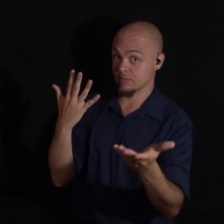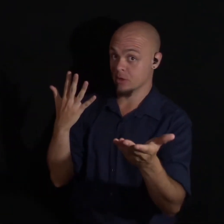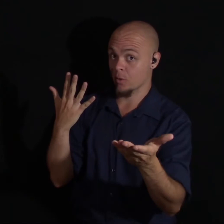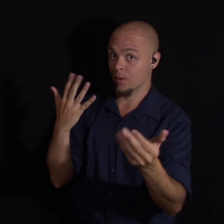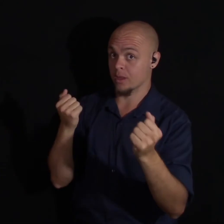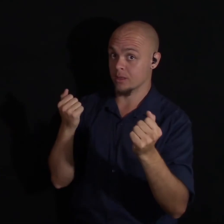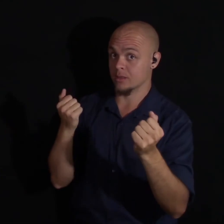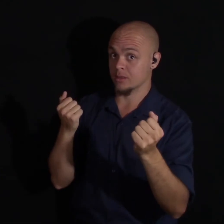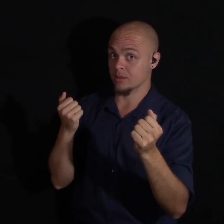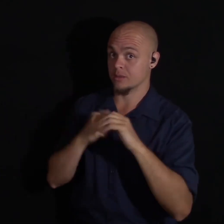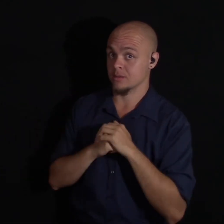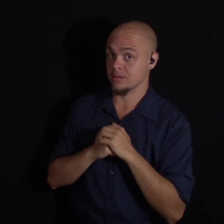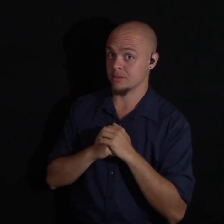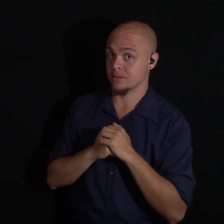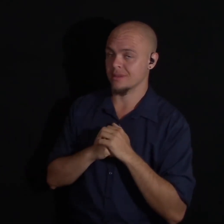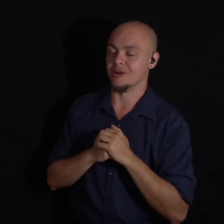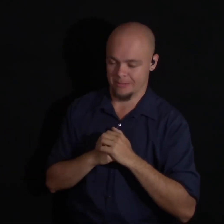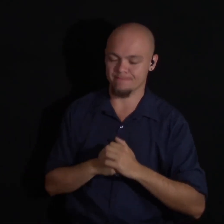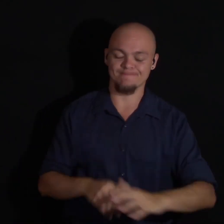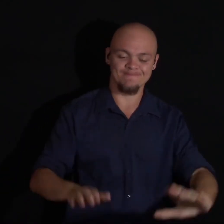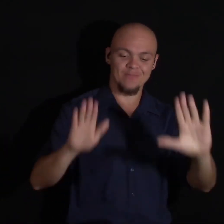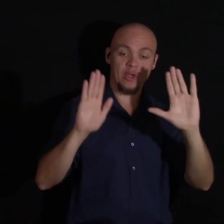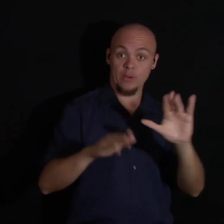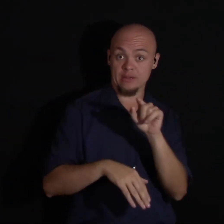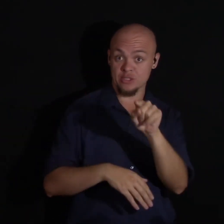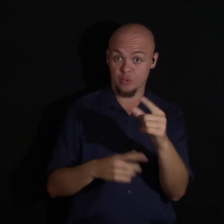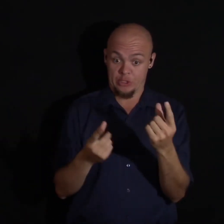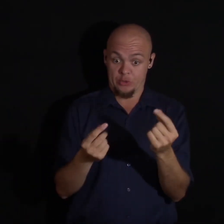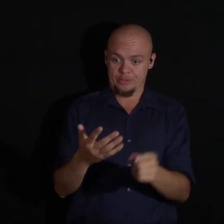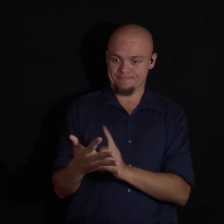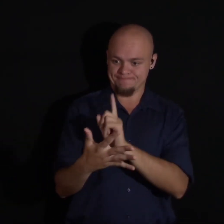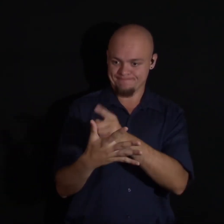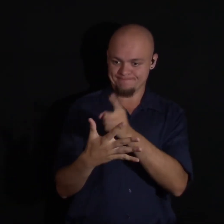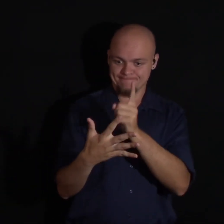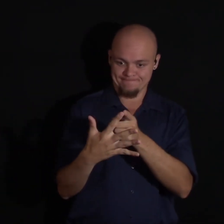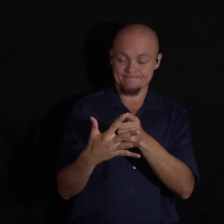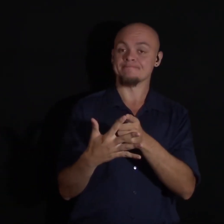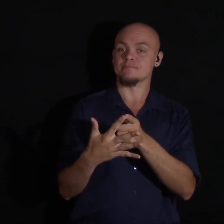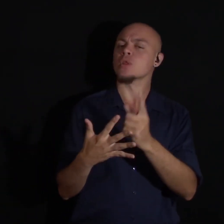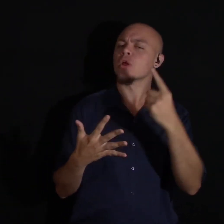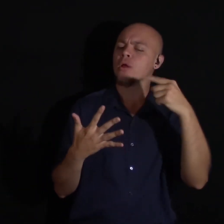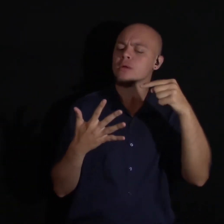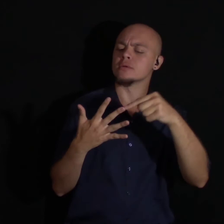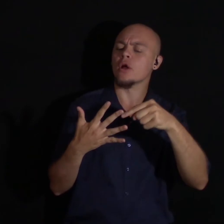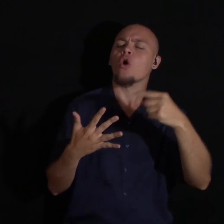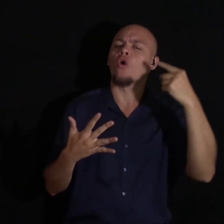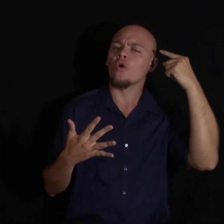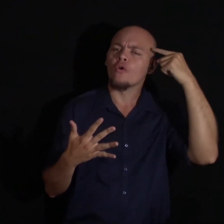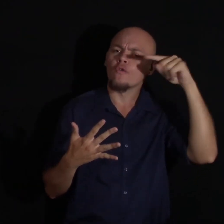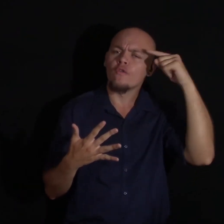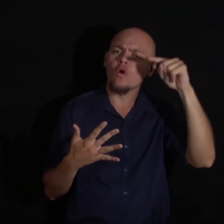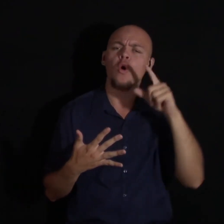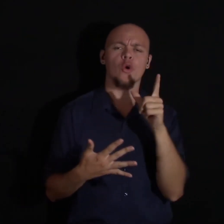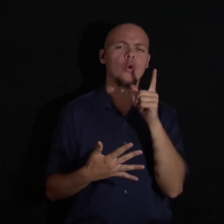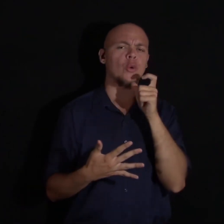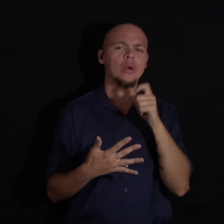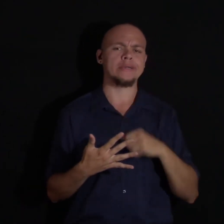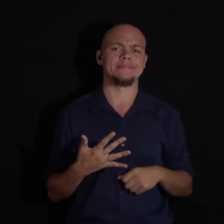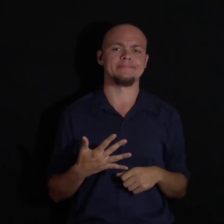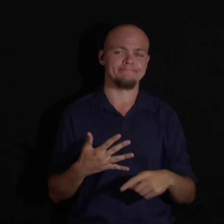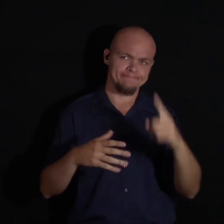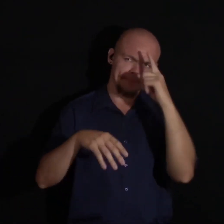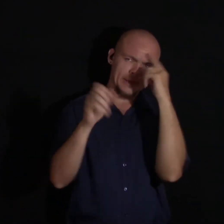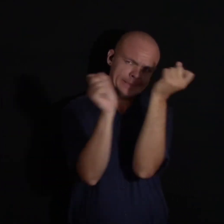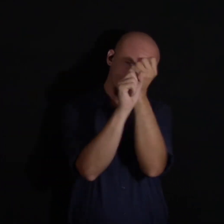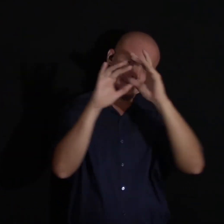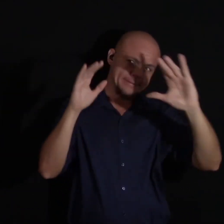3, 4. Great, that's what you do. Now, think about who you do it for. Picture them in your mind. Be ready to say